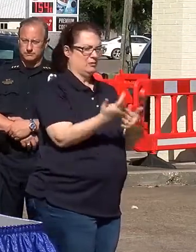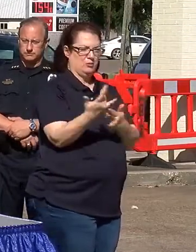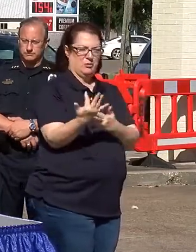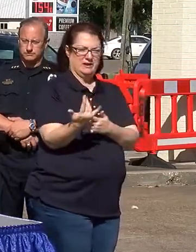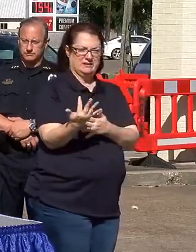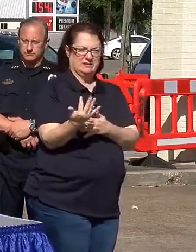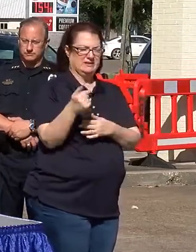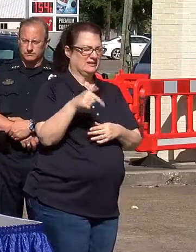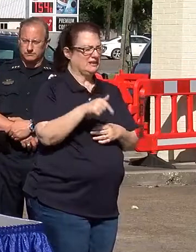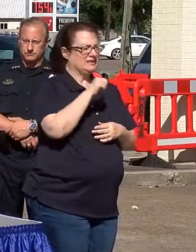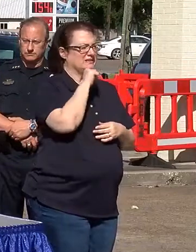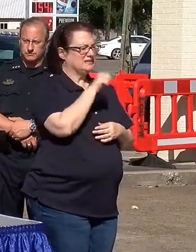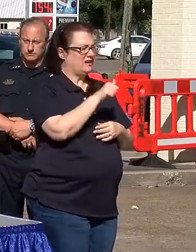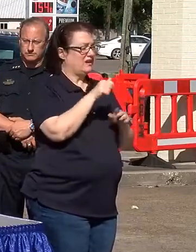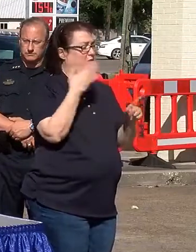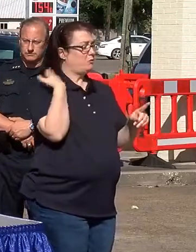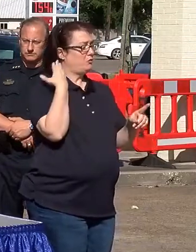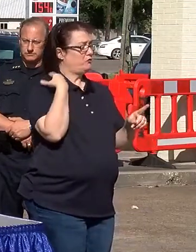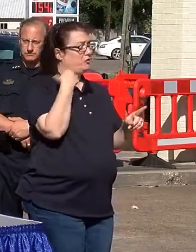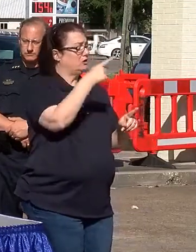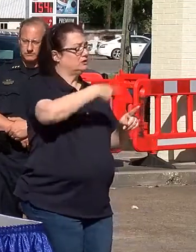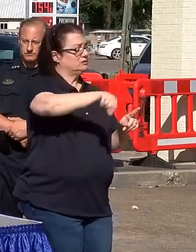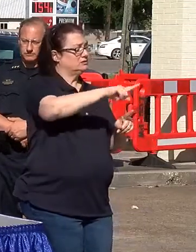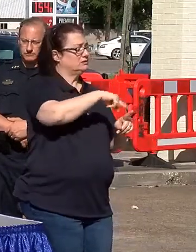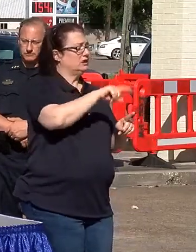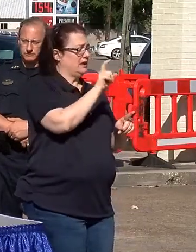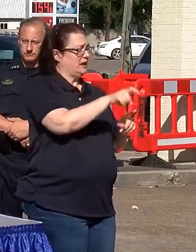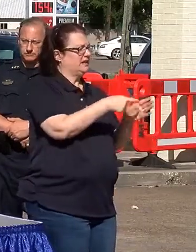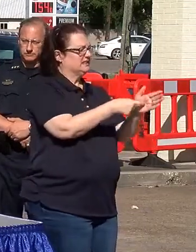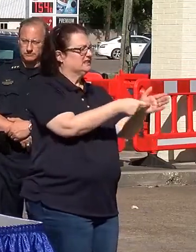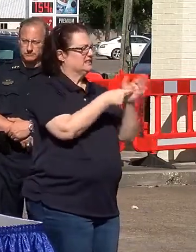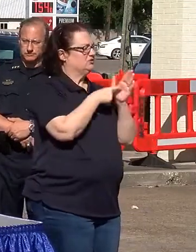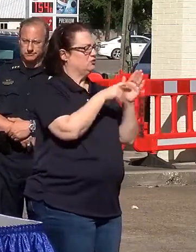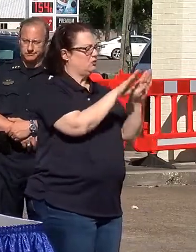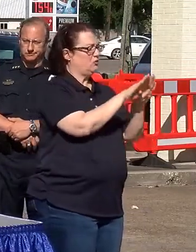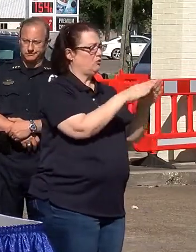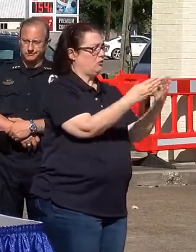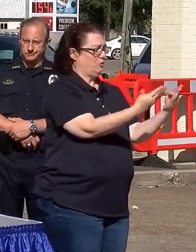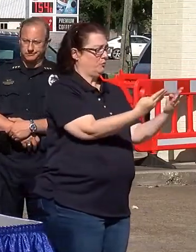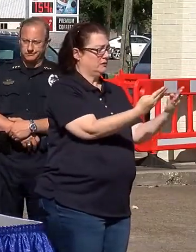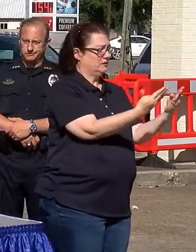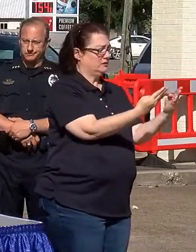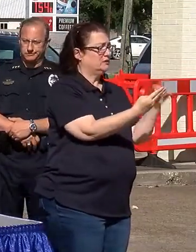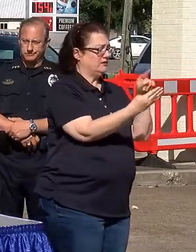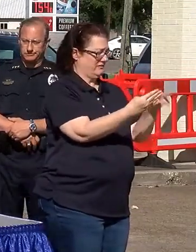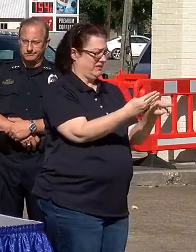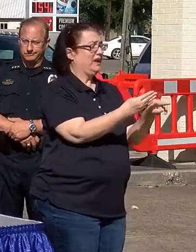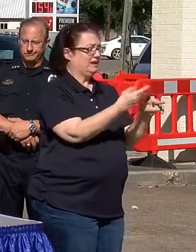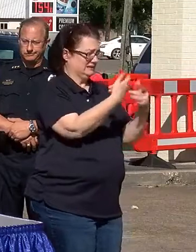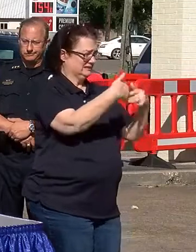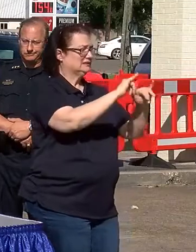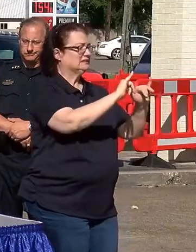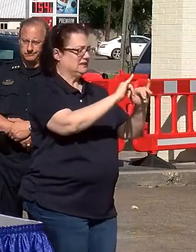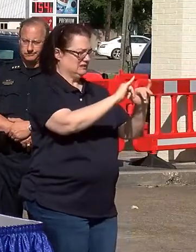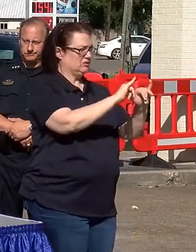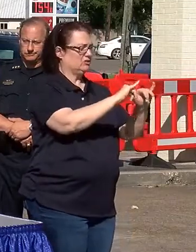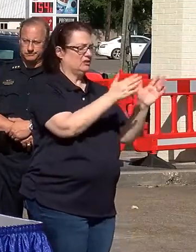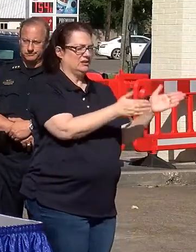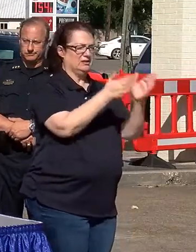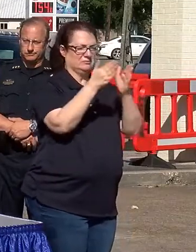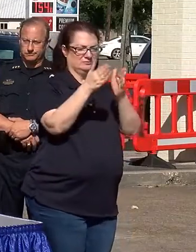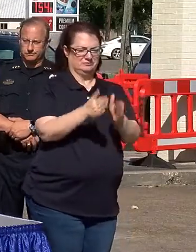not apply to businesses previously deemed essential or specifically prohibited in order to close. These particular businesses